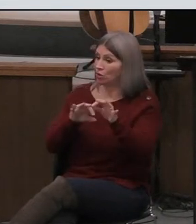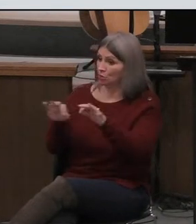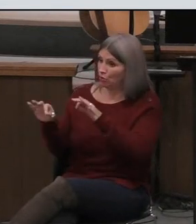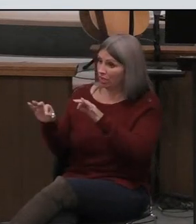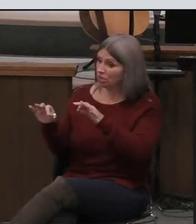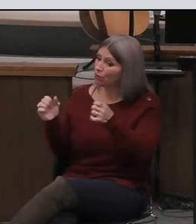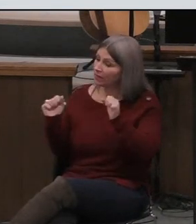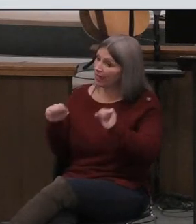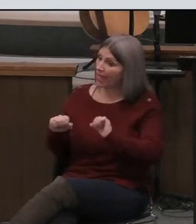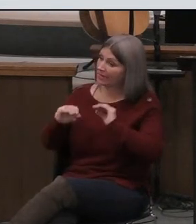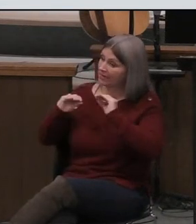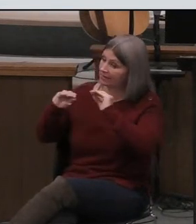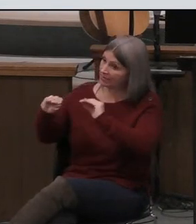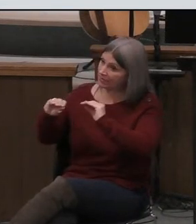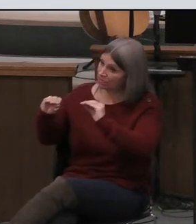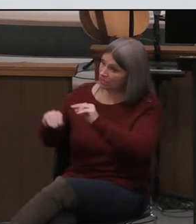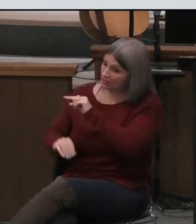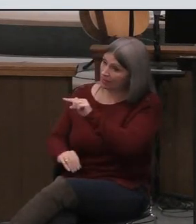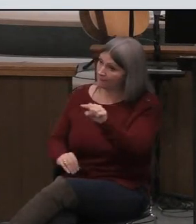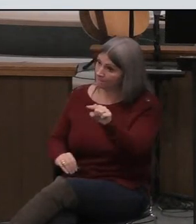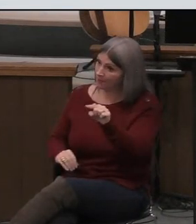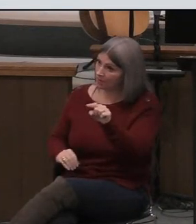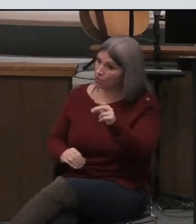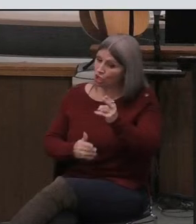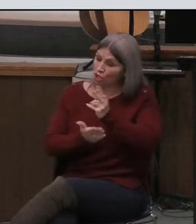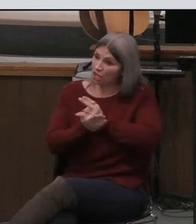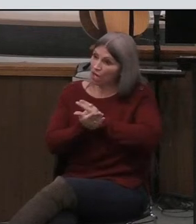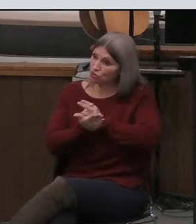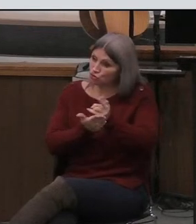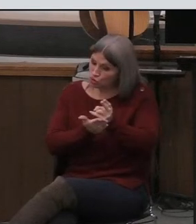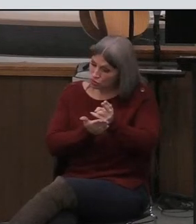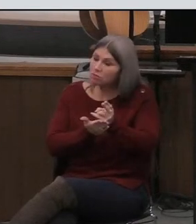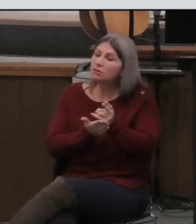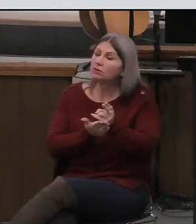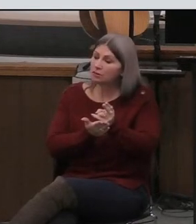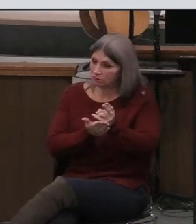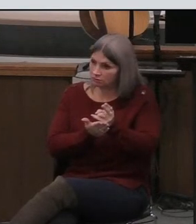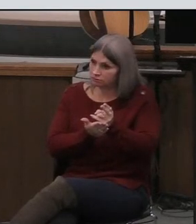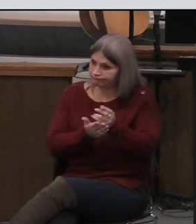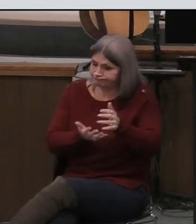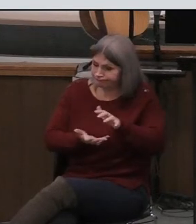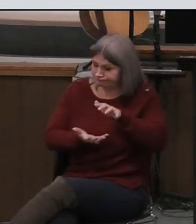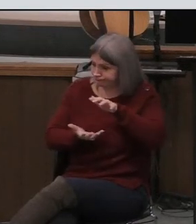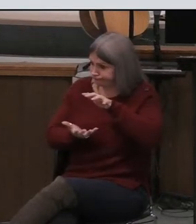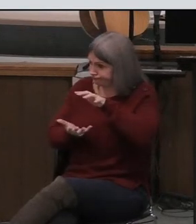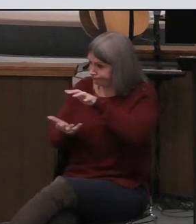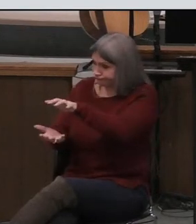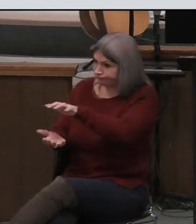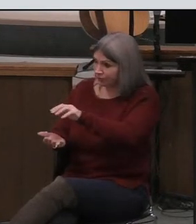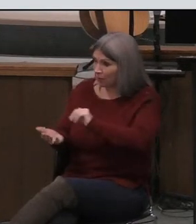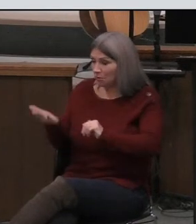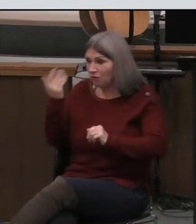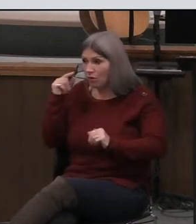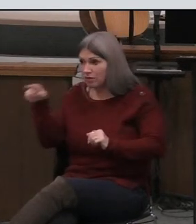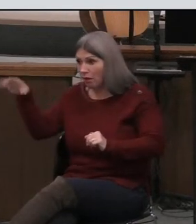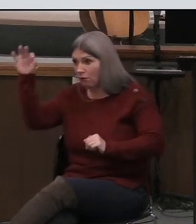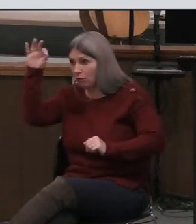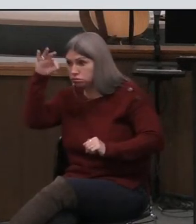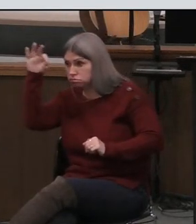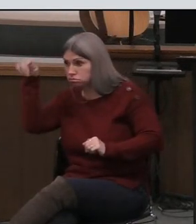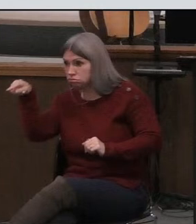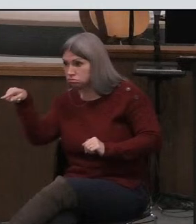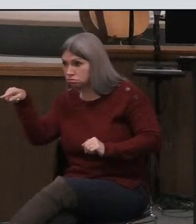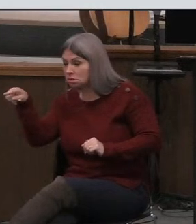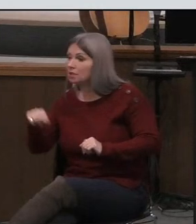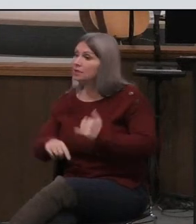instruct men in those truths of which they were before ignorant. If